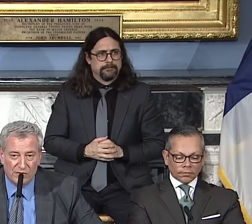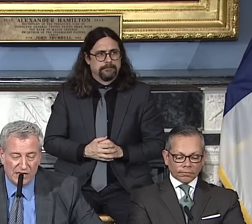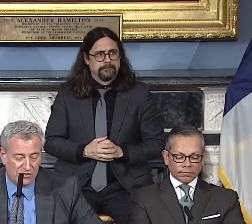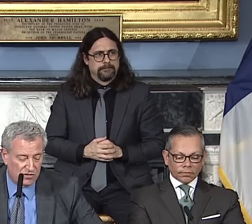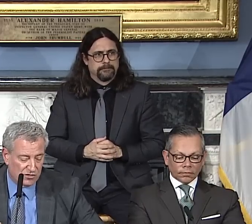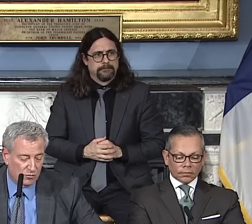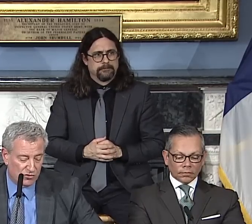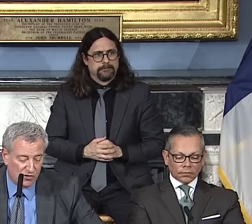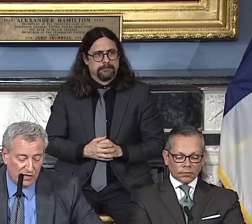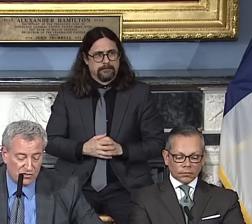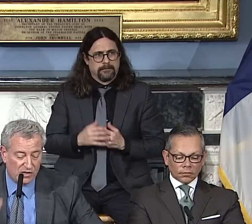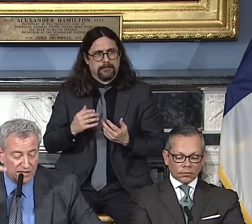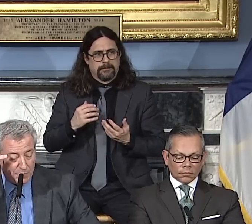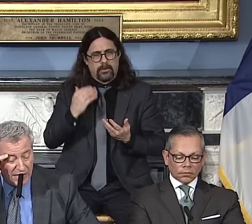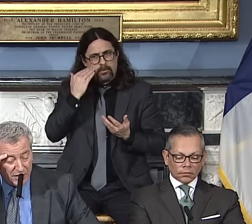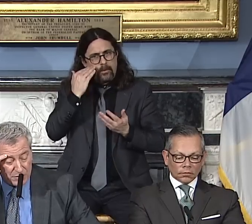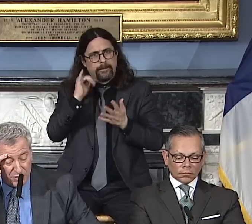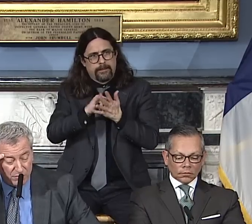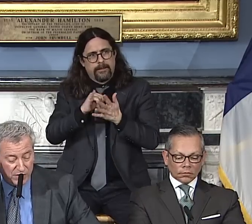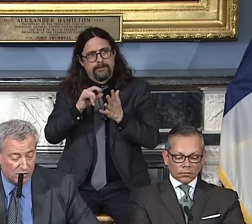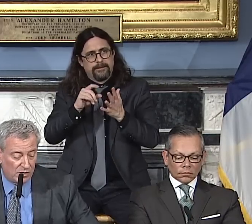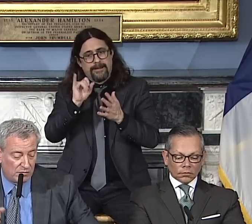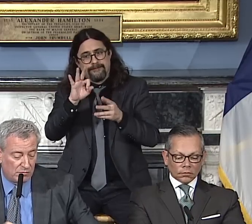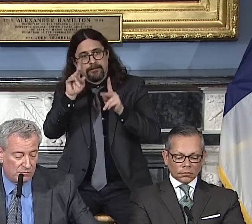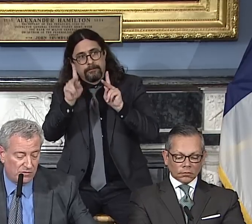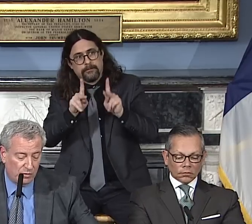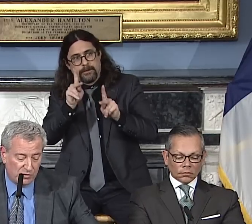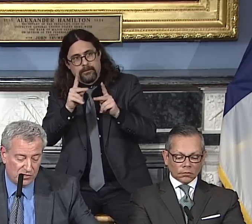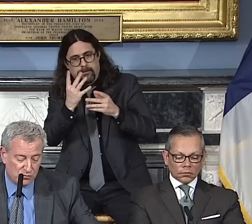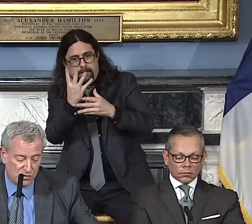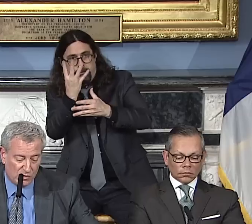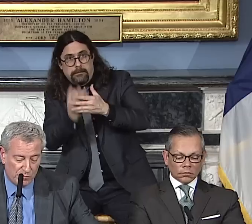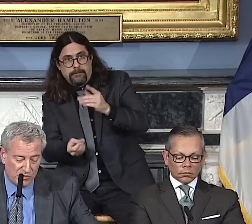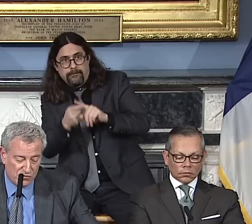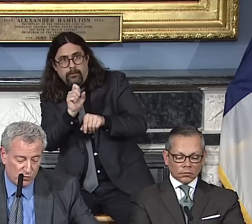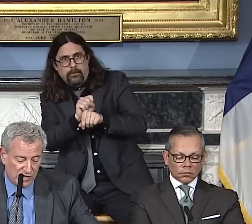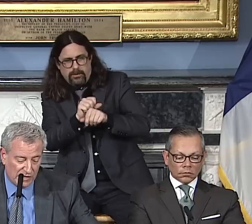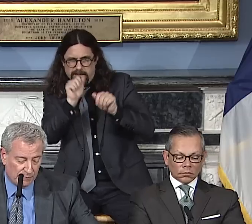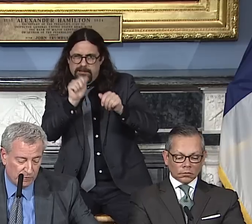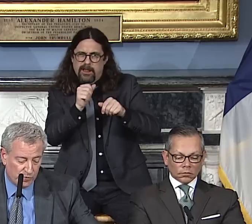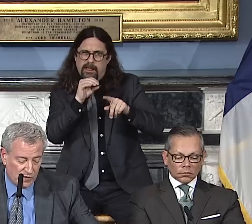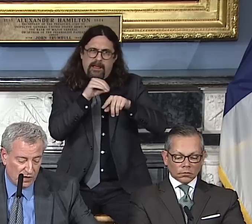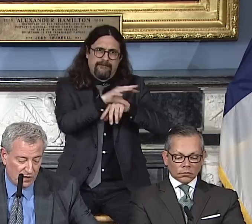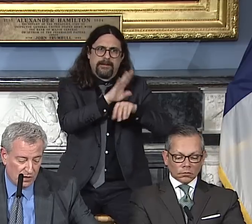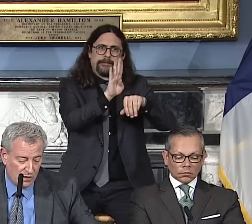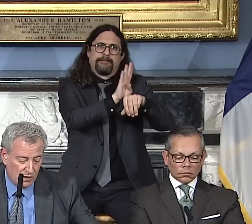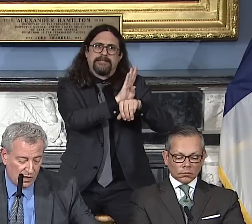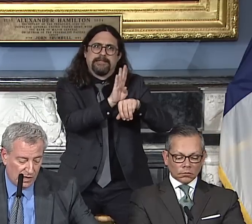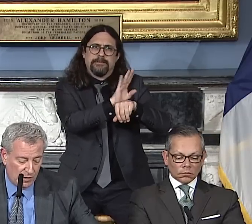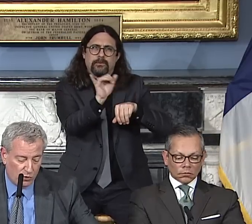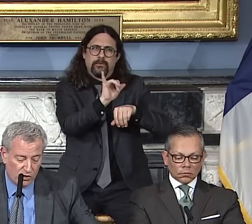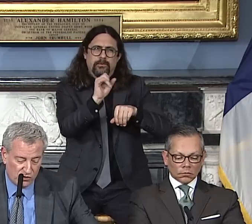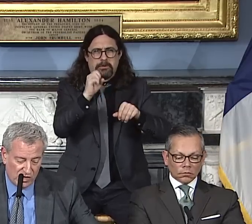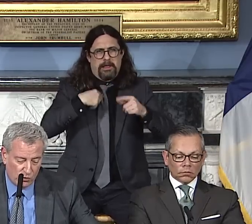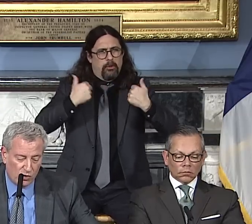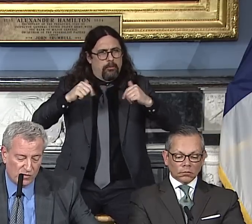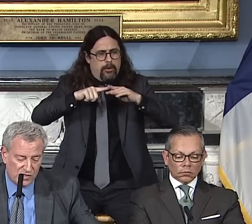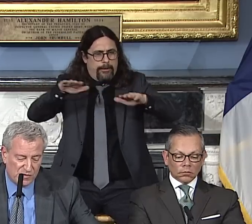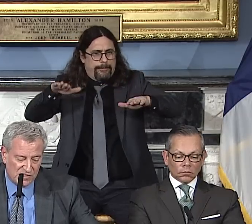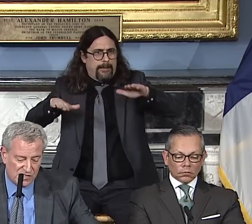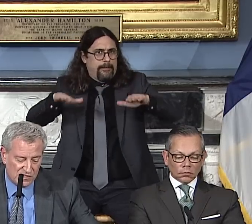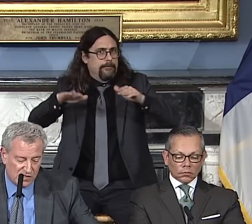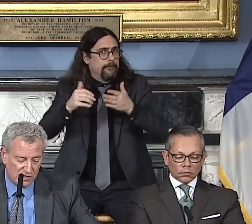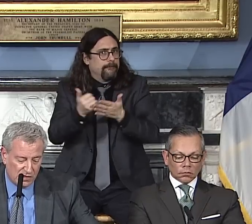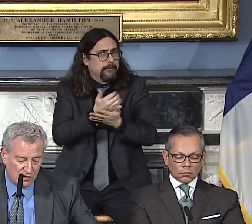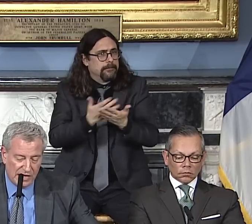other ramifications. So we're trying to strike that balance, but very, very pleased with the cooperation we're getting. And we're going to try and work with